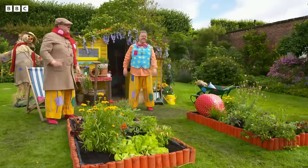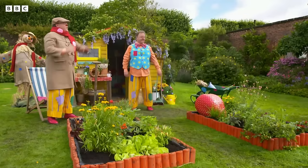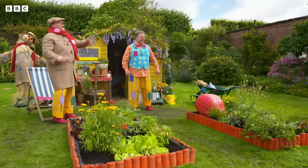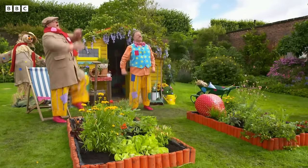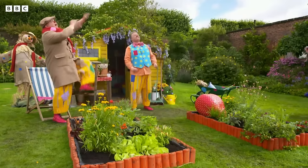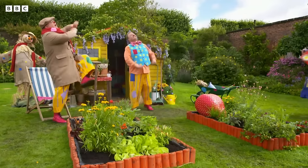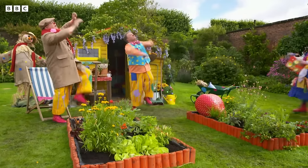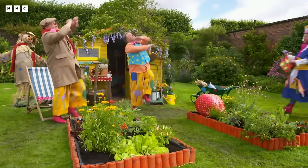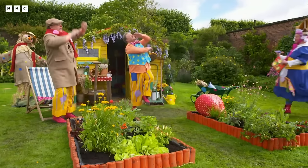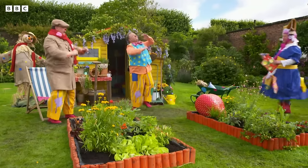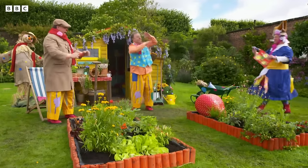Yeah!